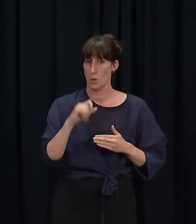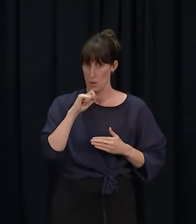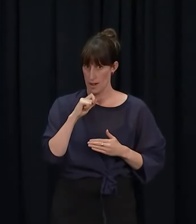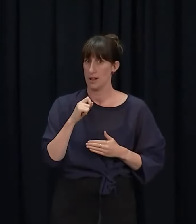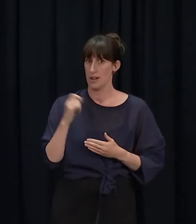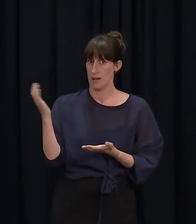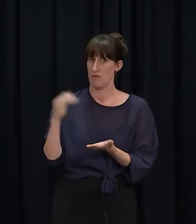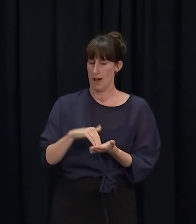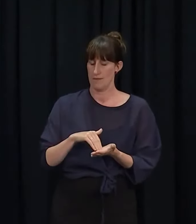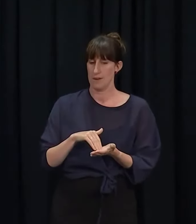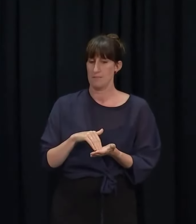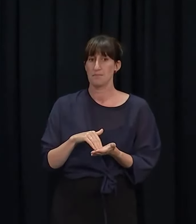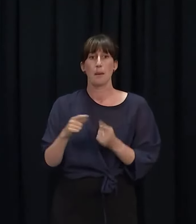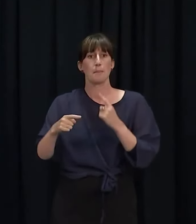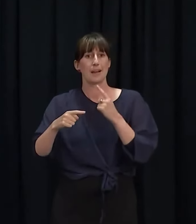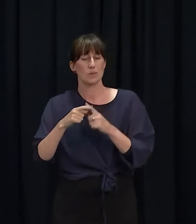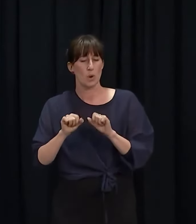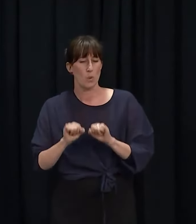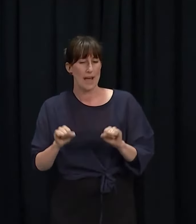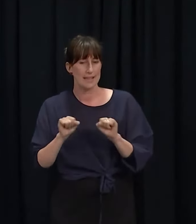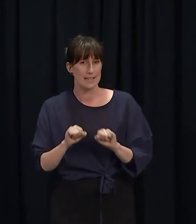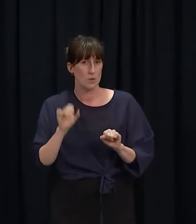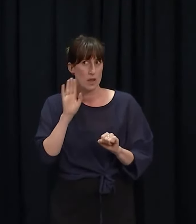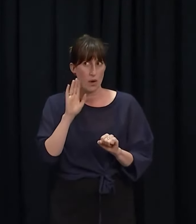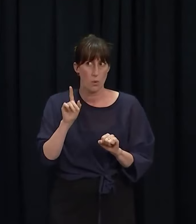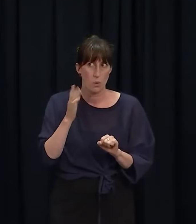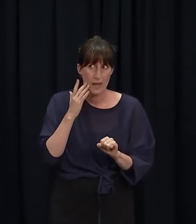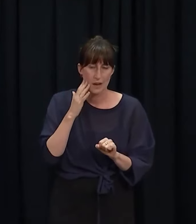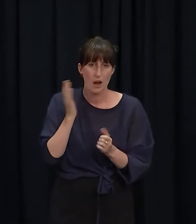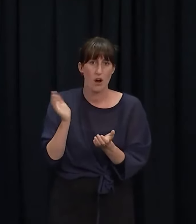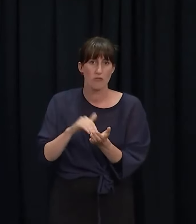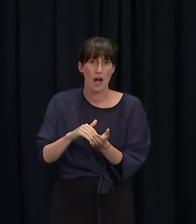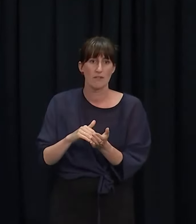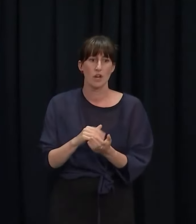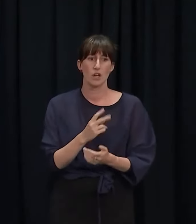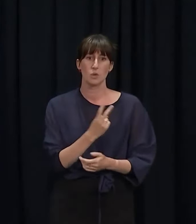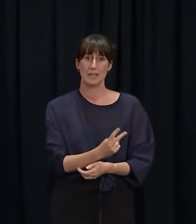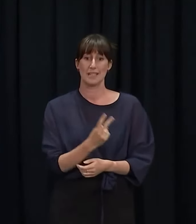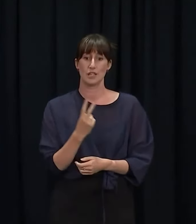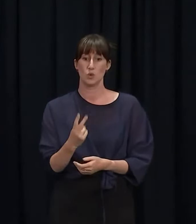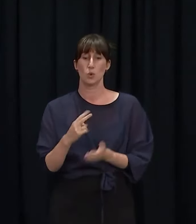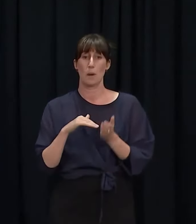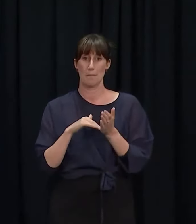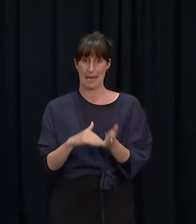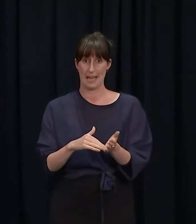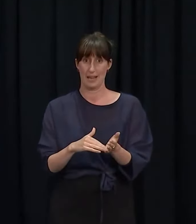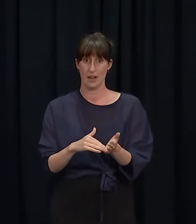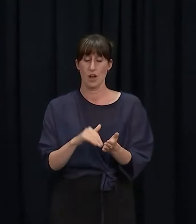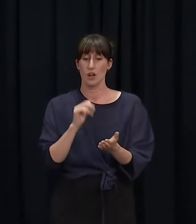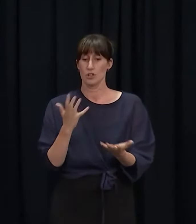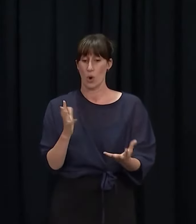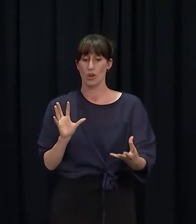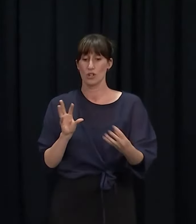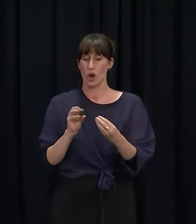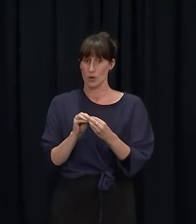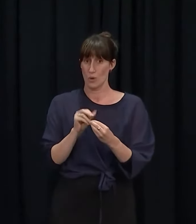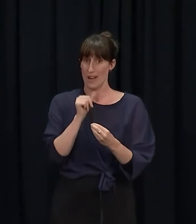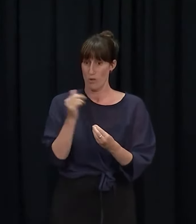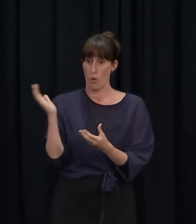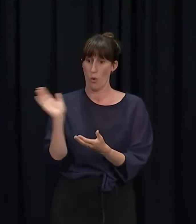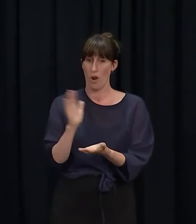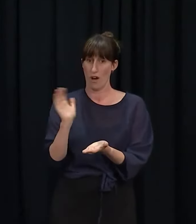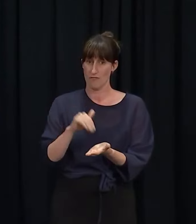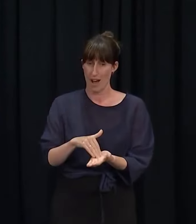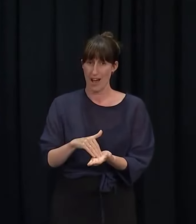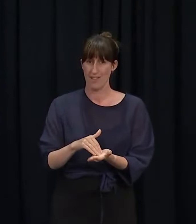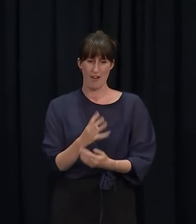we are awaiting the delivery schedule for an additional 22 million over the same period. So that's more than 40 million tests